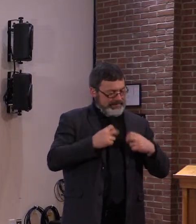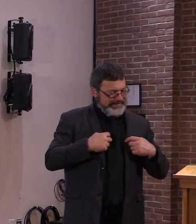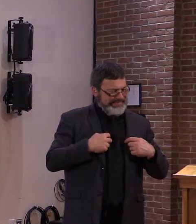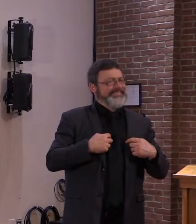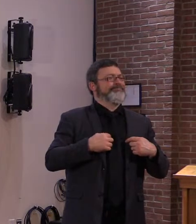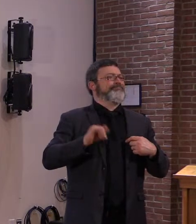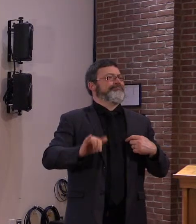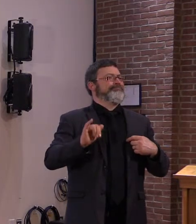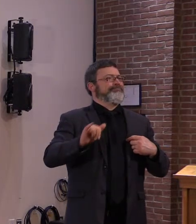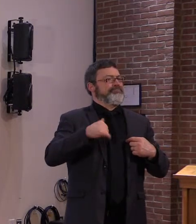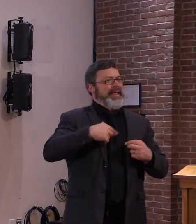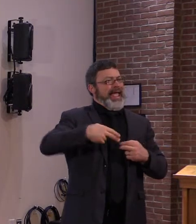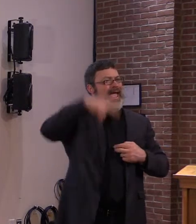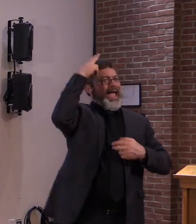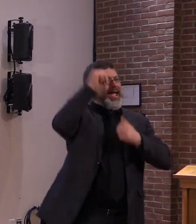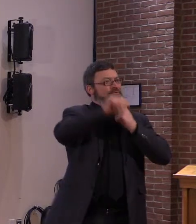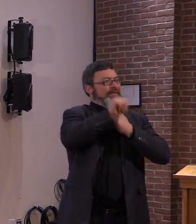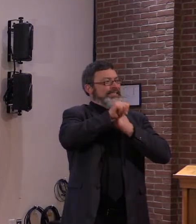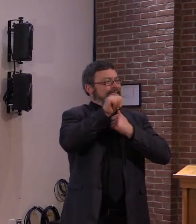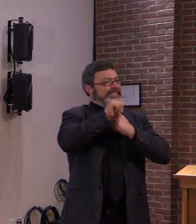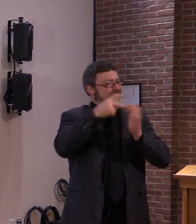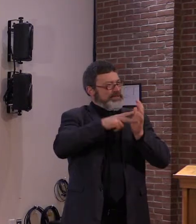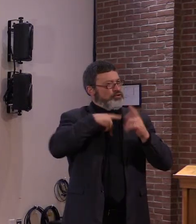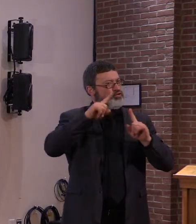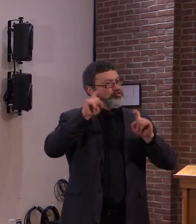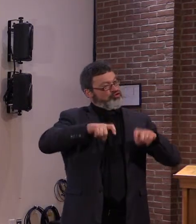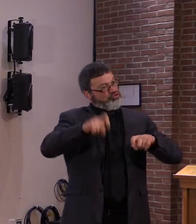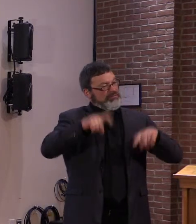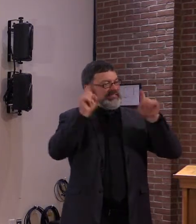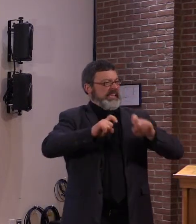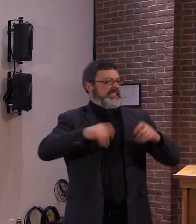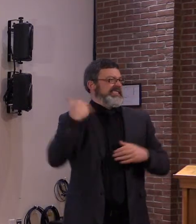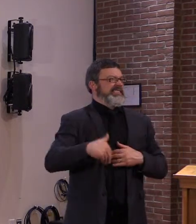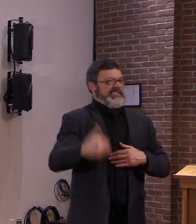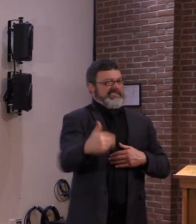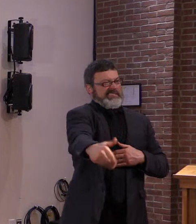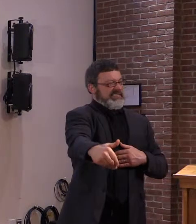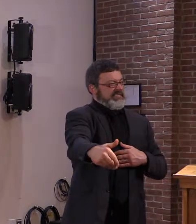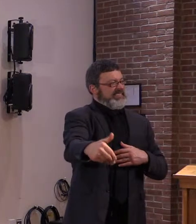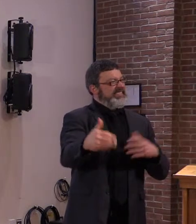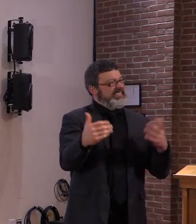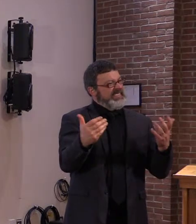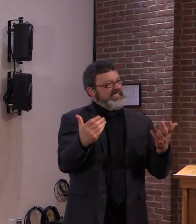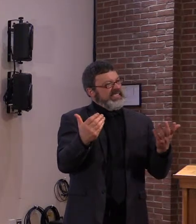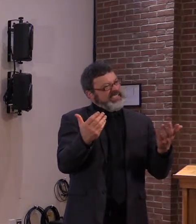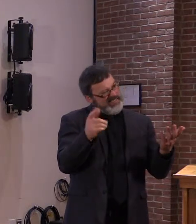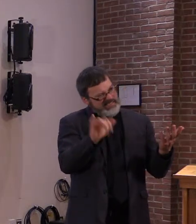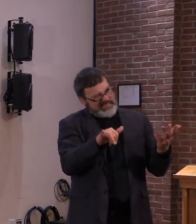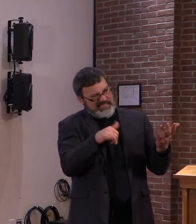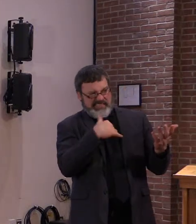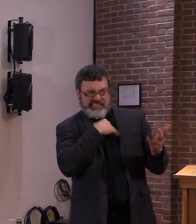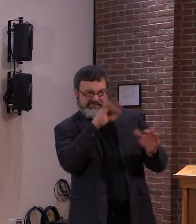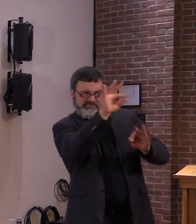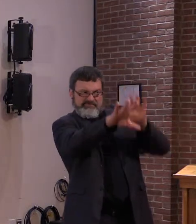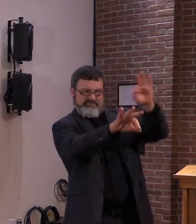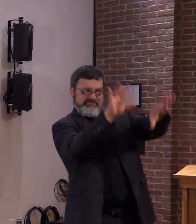so many different configurations. I think the other aspect is really about logistics of the testing. I alluded to